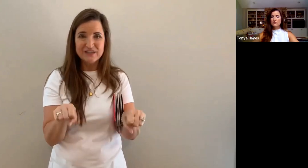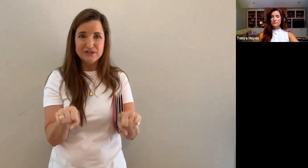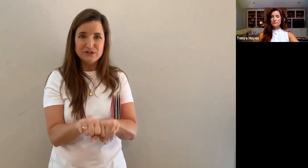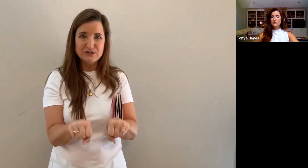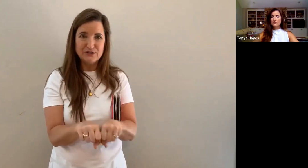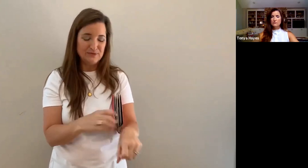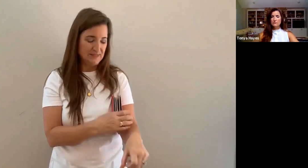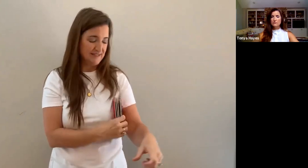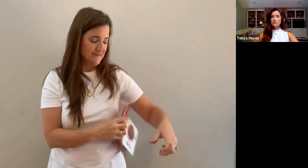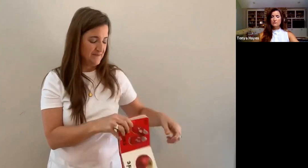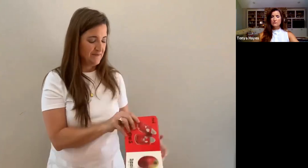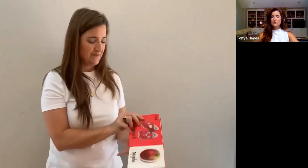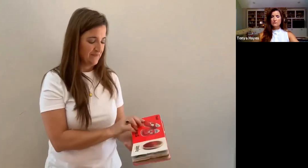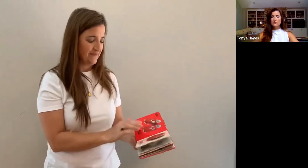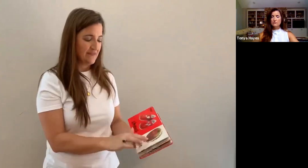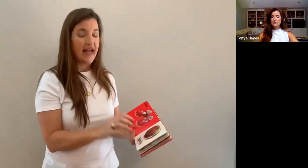Socks. Shoes.